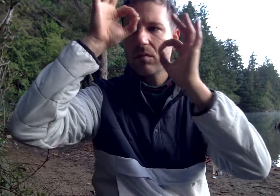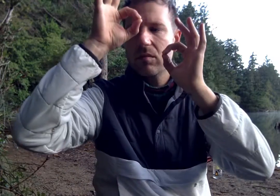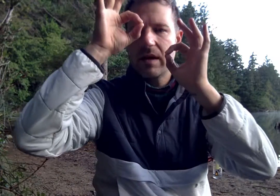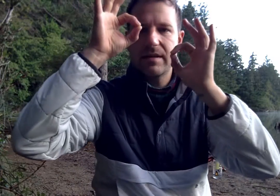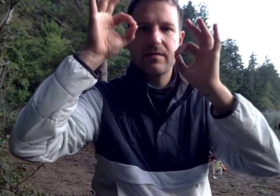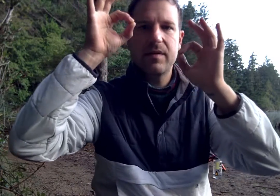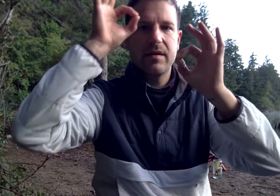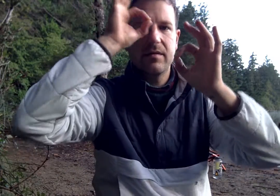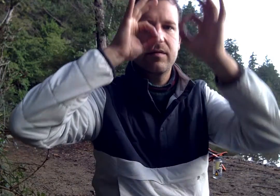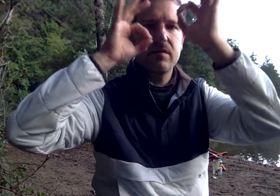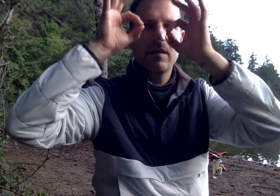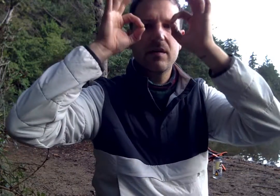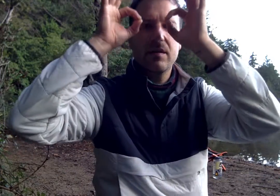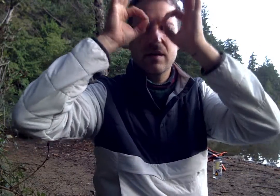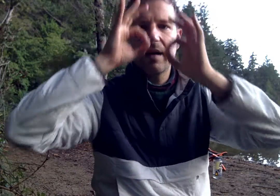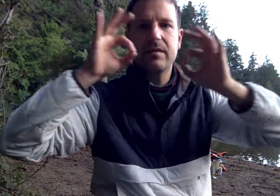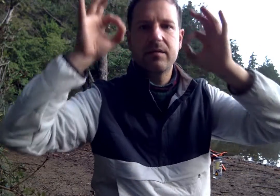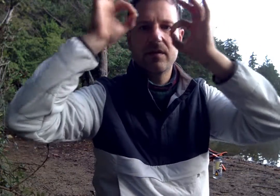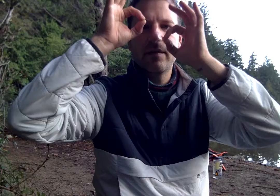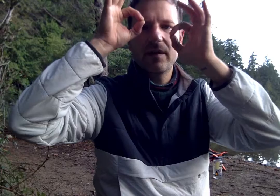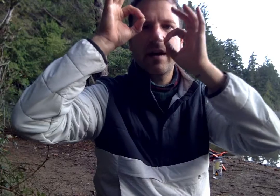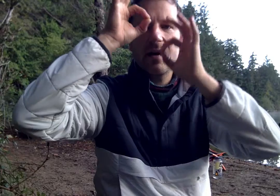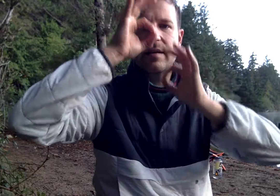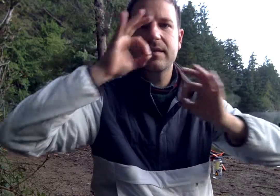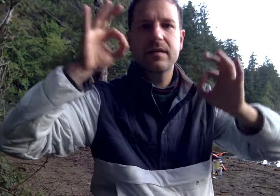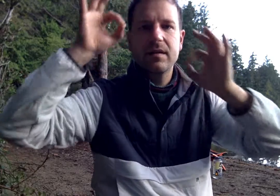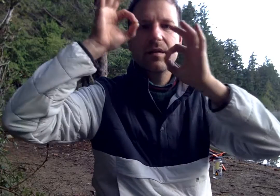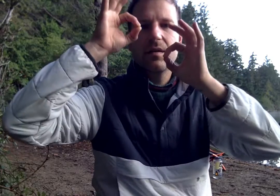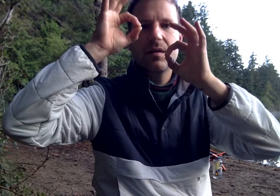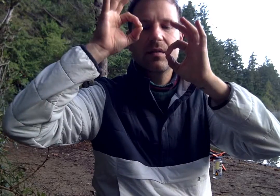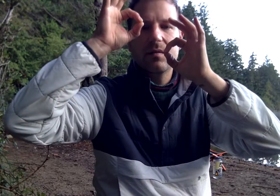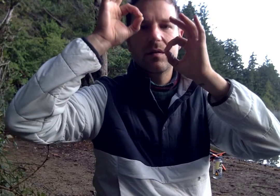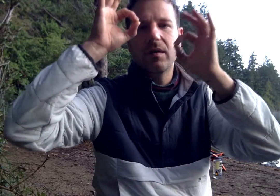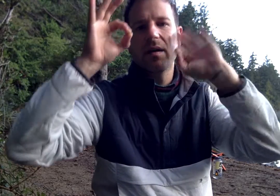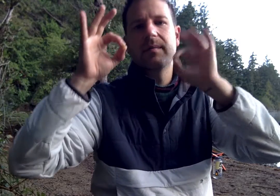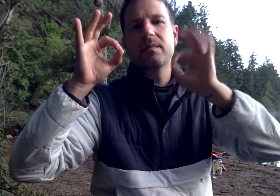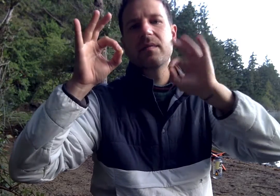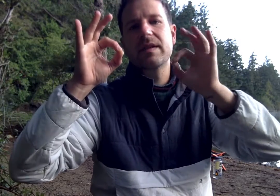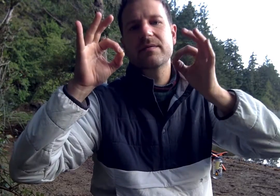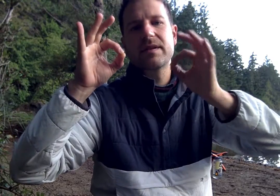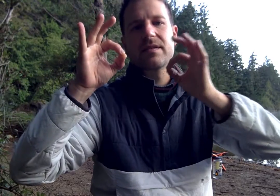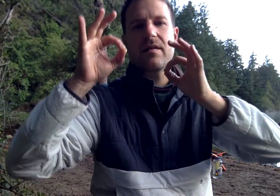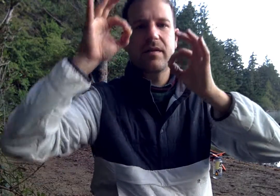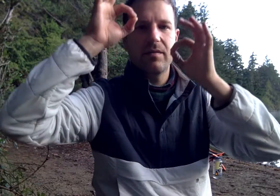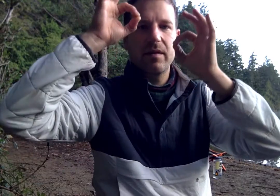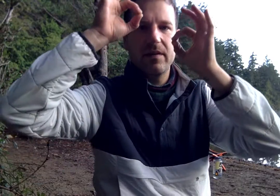and it's kind of in front of your eyes, or this one is often in front of your chin.